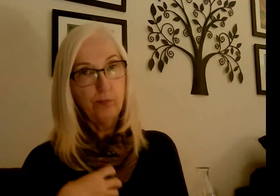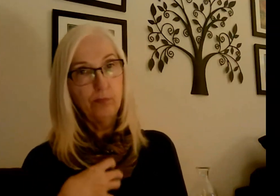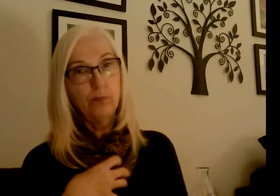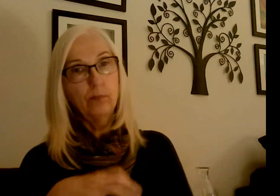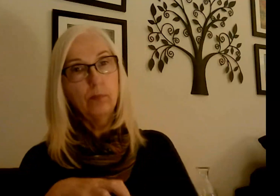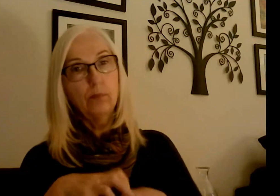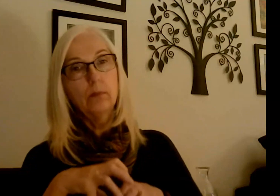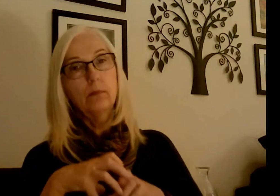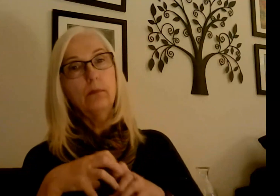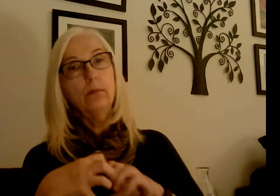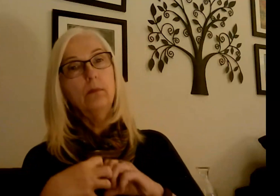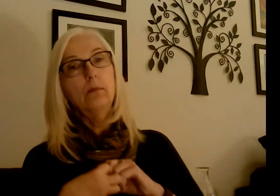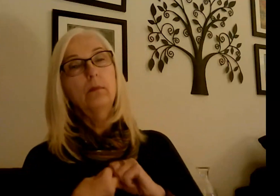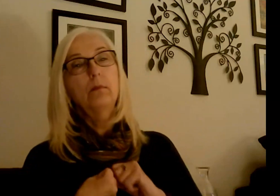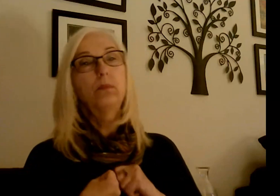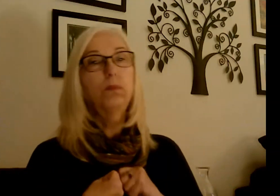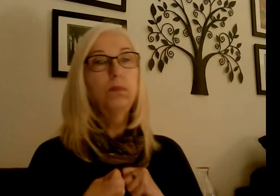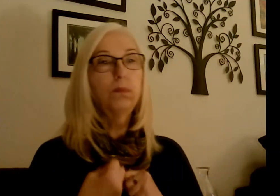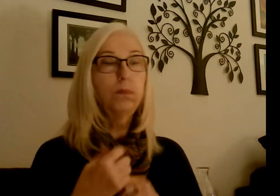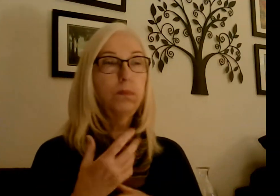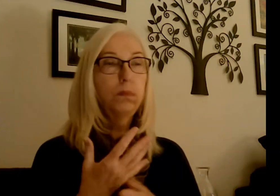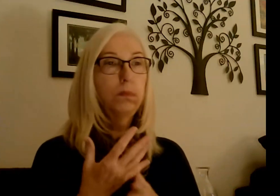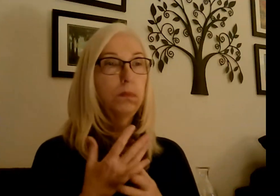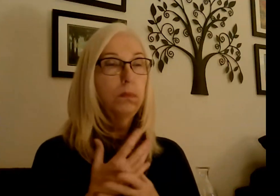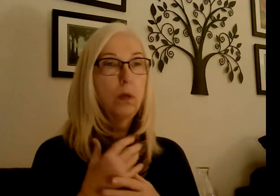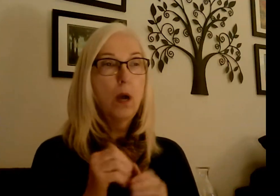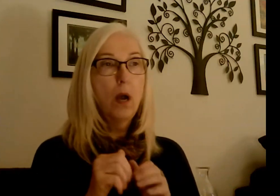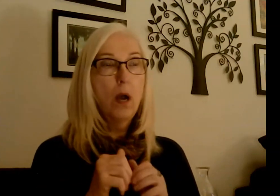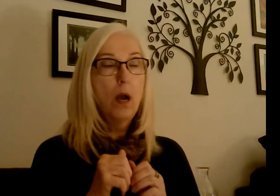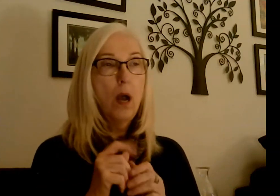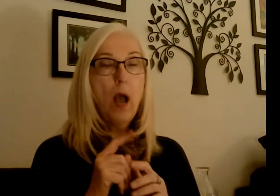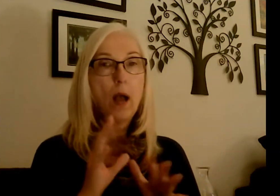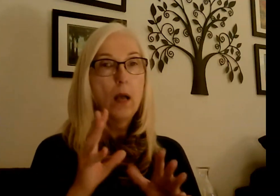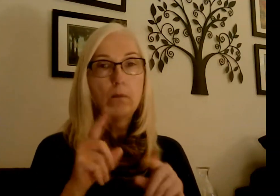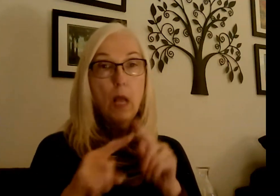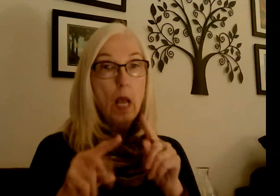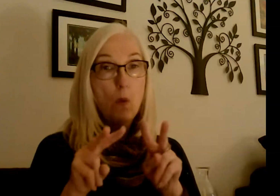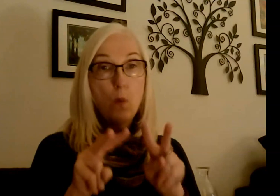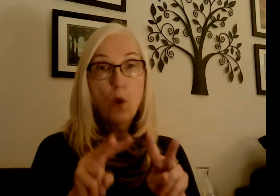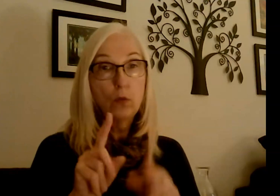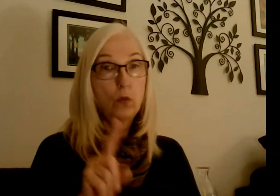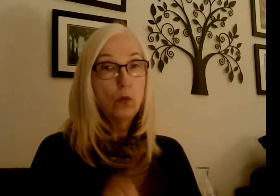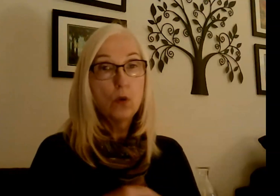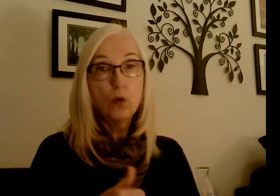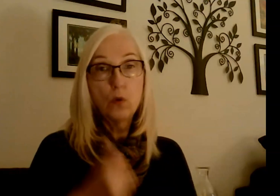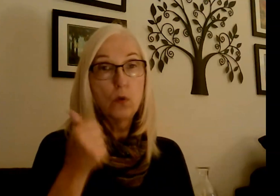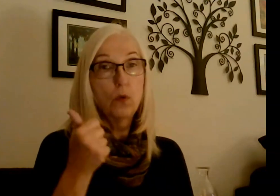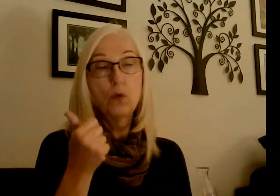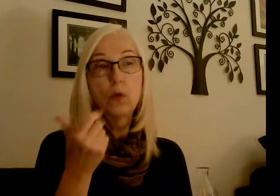little bit of it and it was just heart-wrenching, the movie. It was awful. I couldn't watch